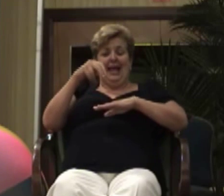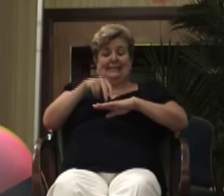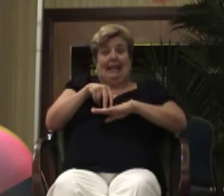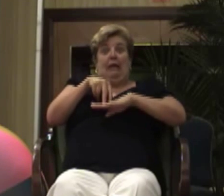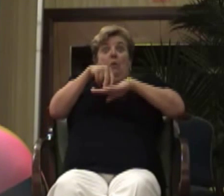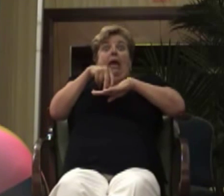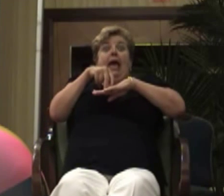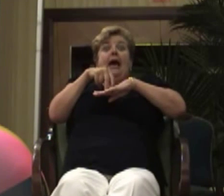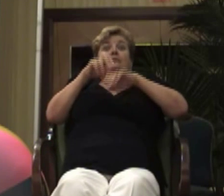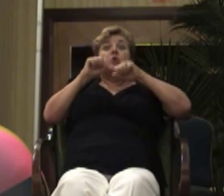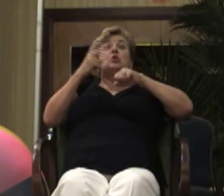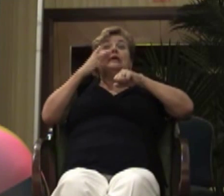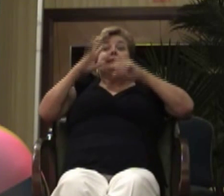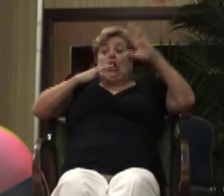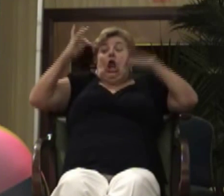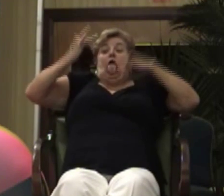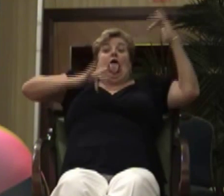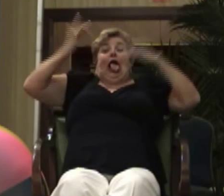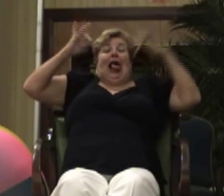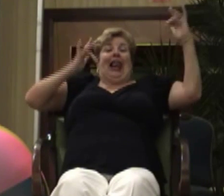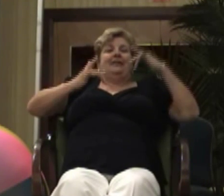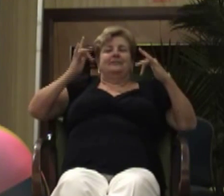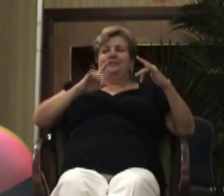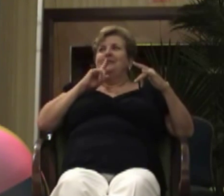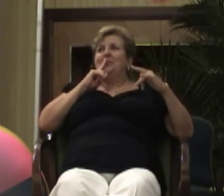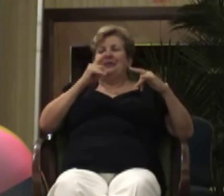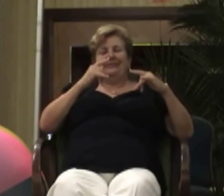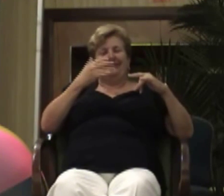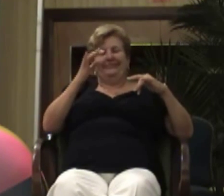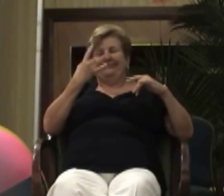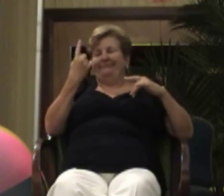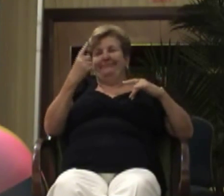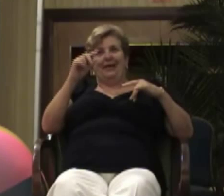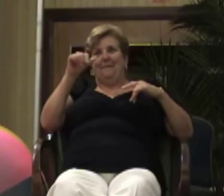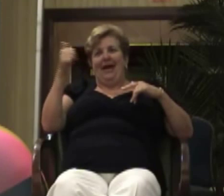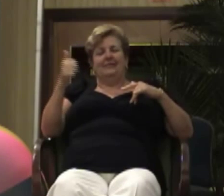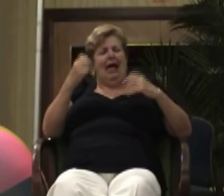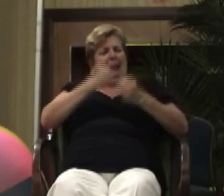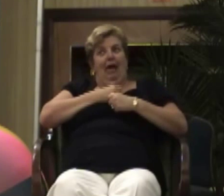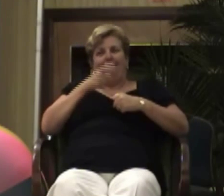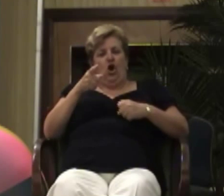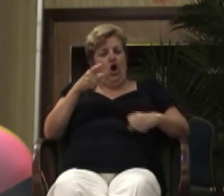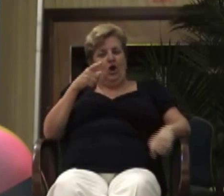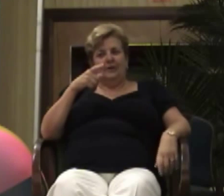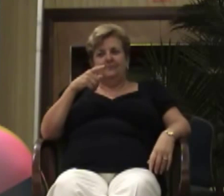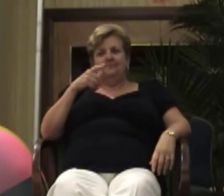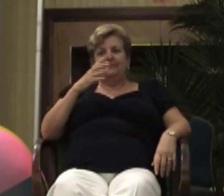is, she is something else. I love that woman. And, oh my God, Katie.